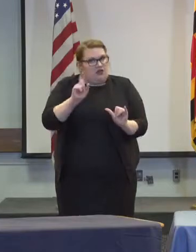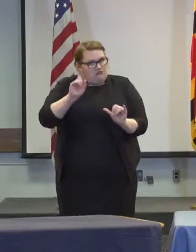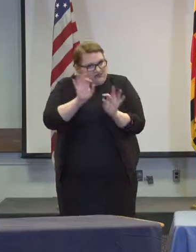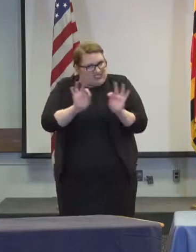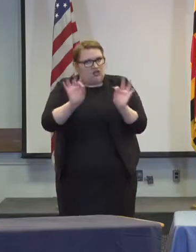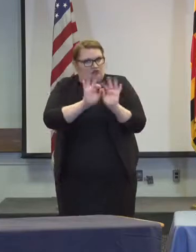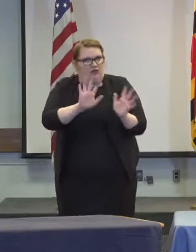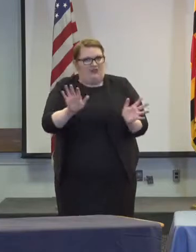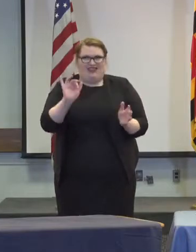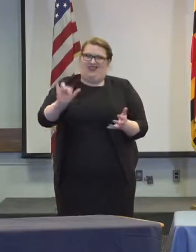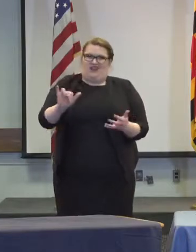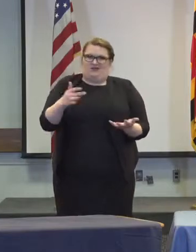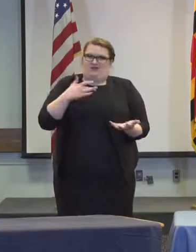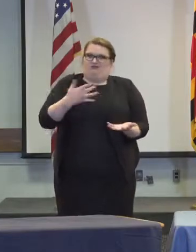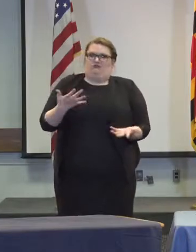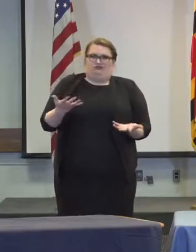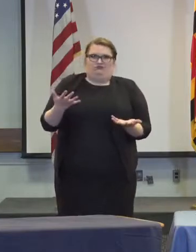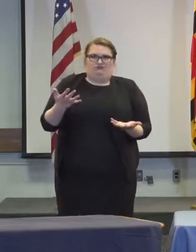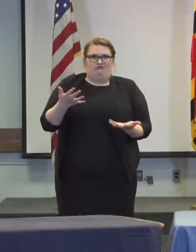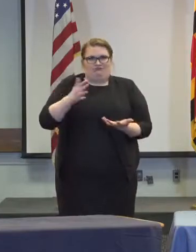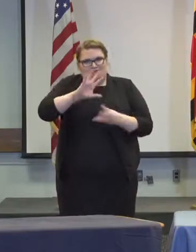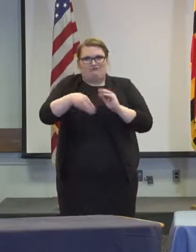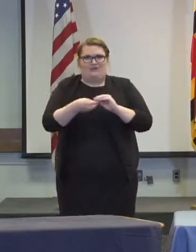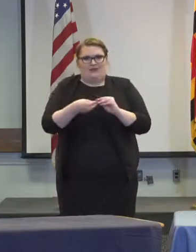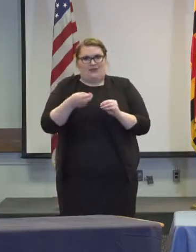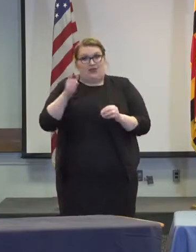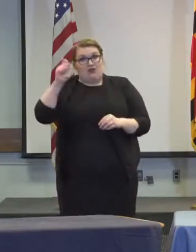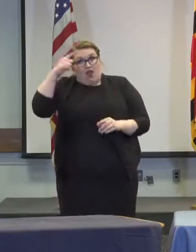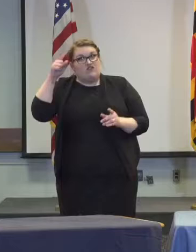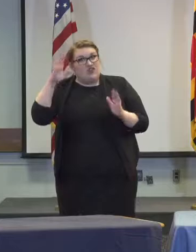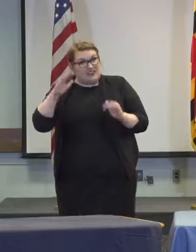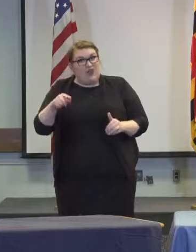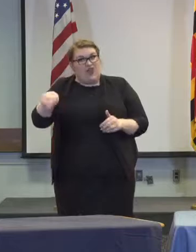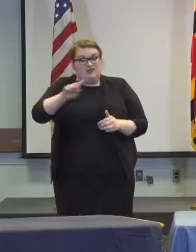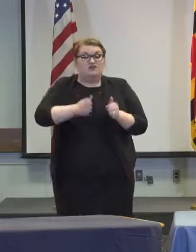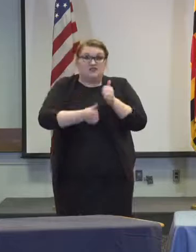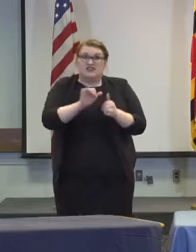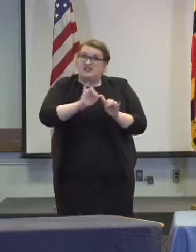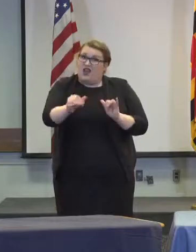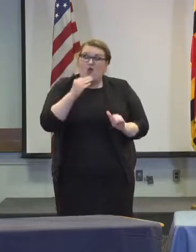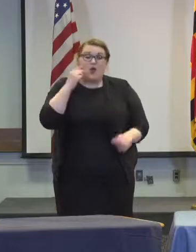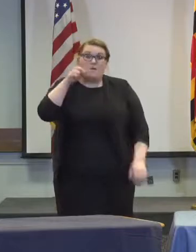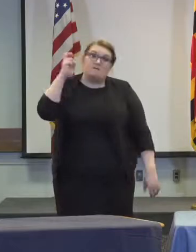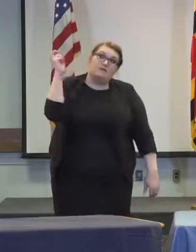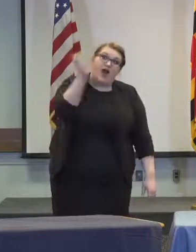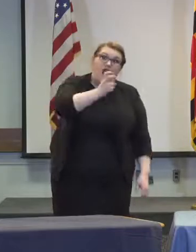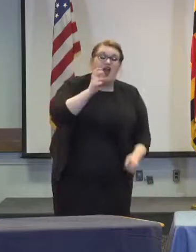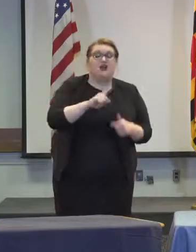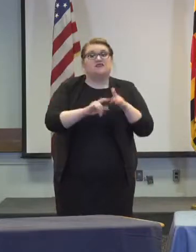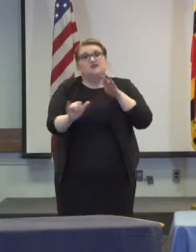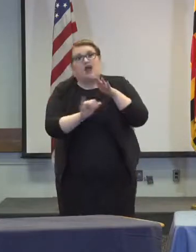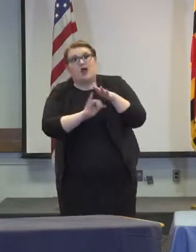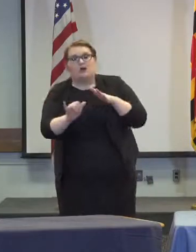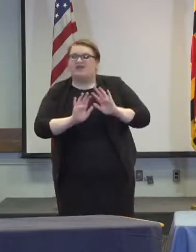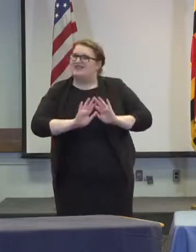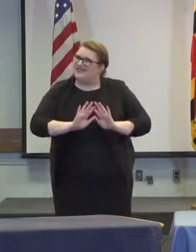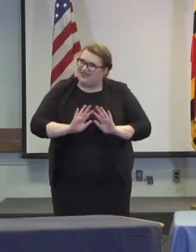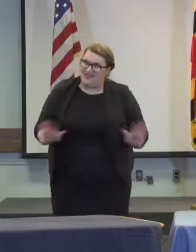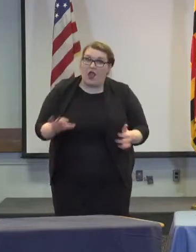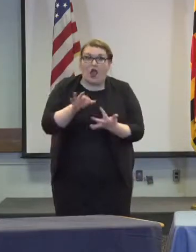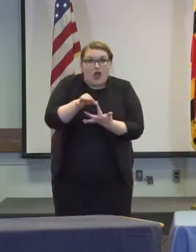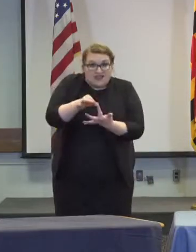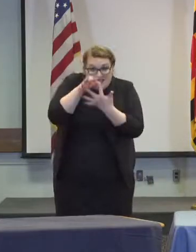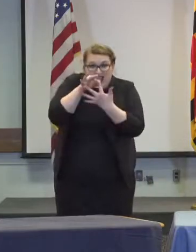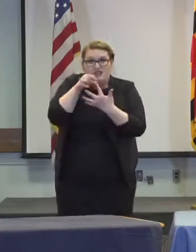That's sort of the universe. And the governor expects us to stay home. He was very clear. No bus riding, no subway riding, unless you're on your